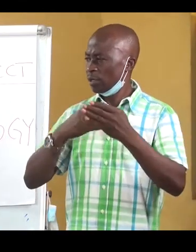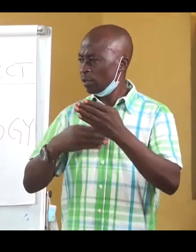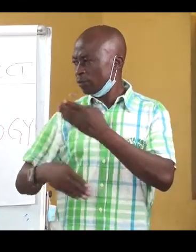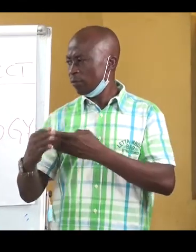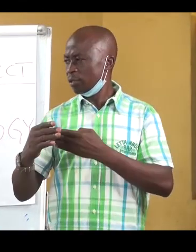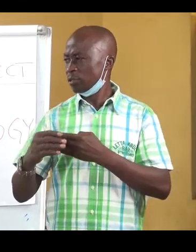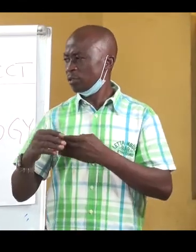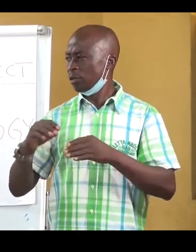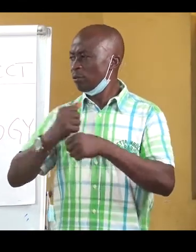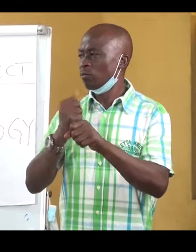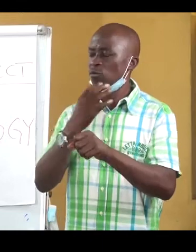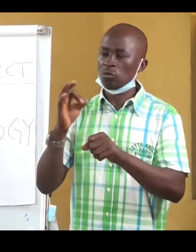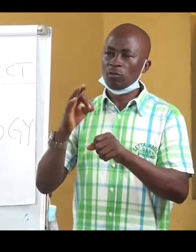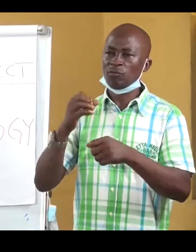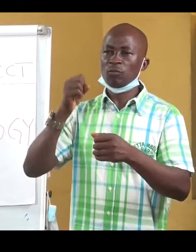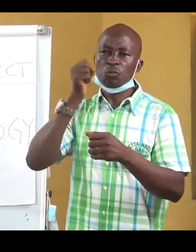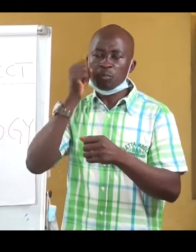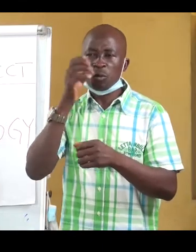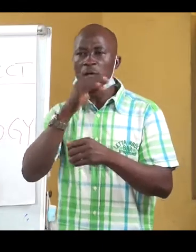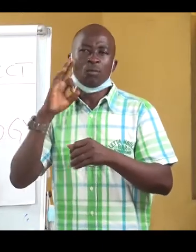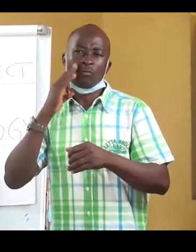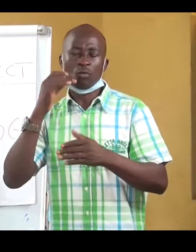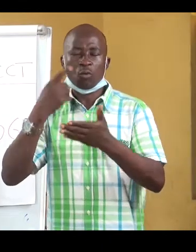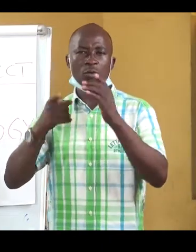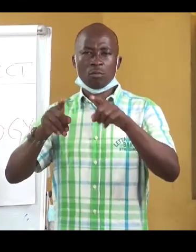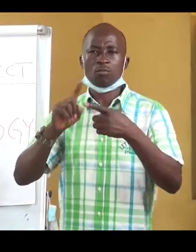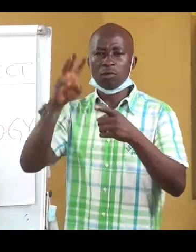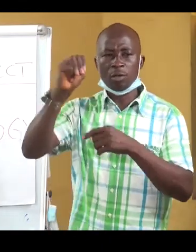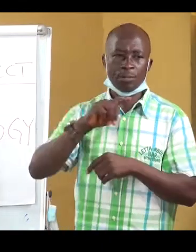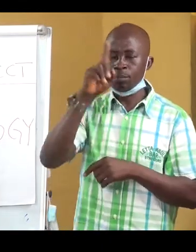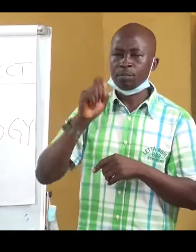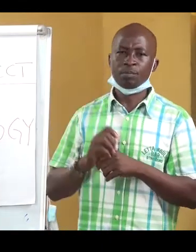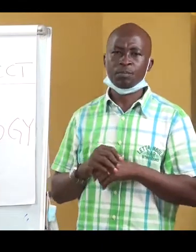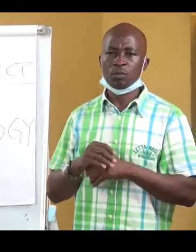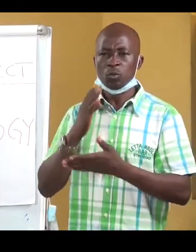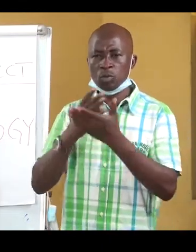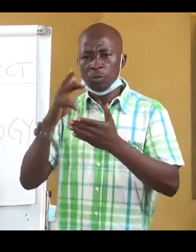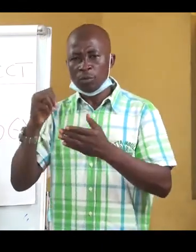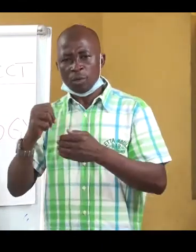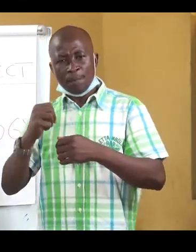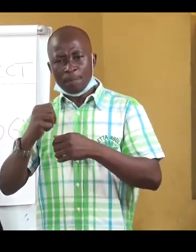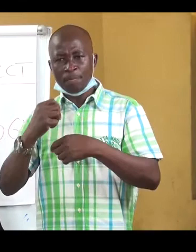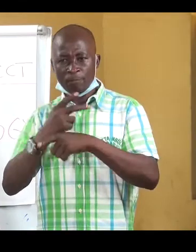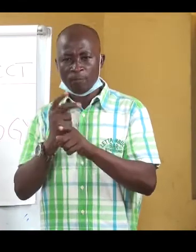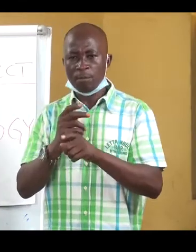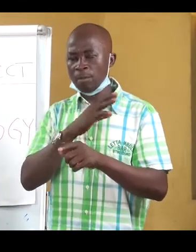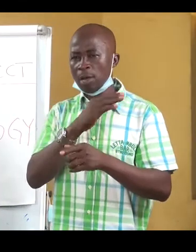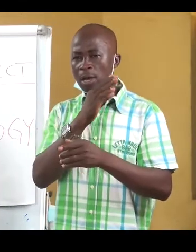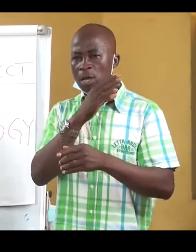of fruit, what happened to them? Some of them, they are being formed to form the fruit. Some of them die off, though some of them